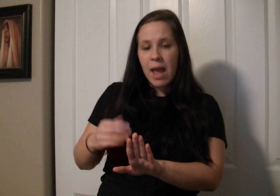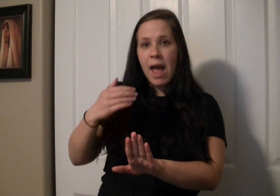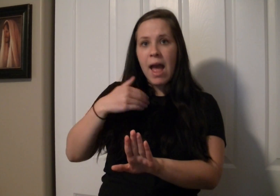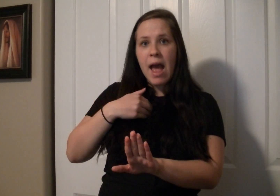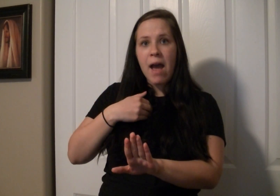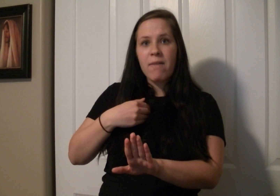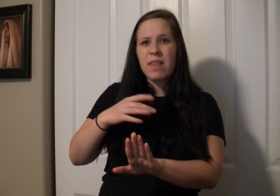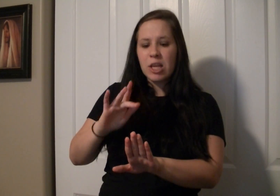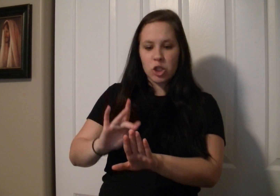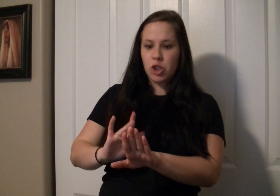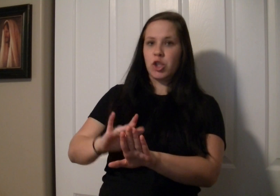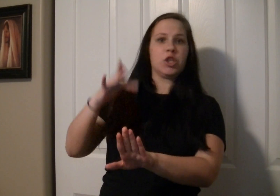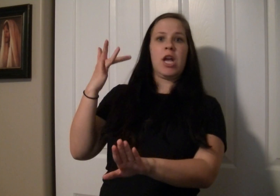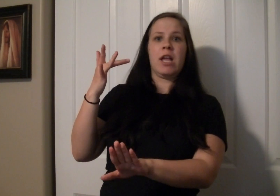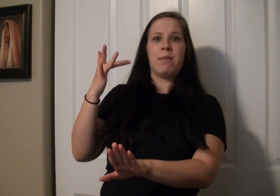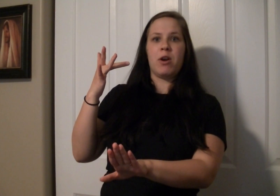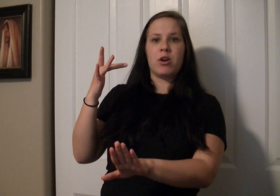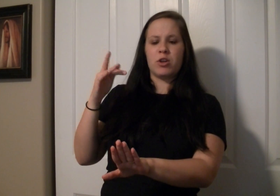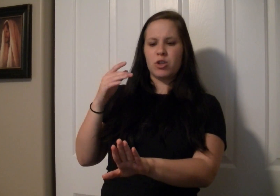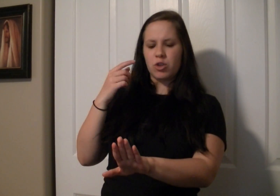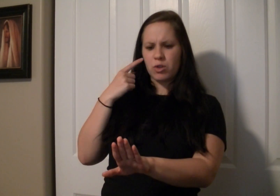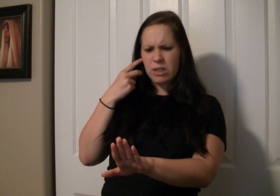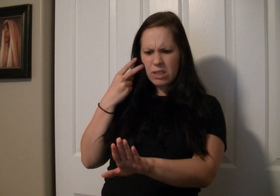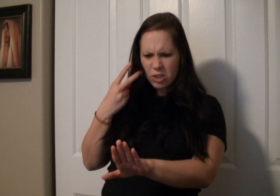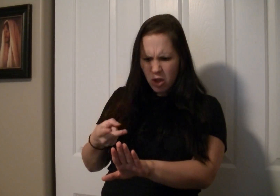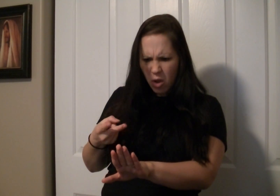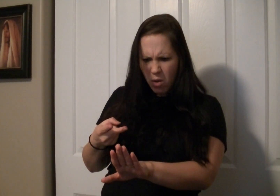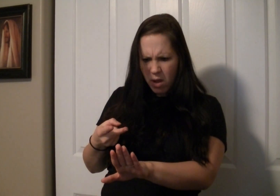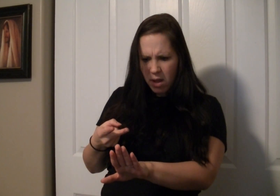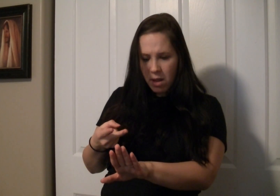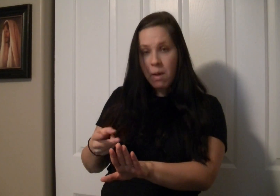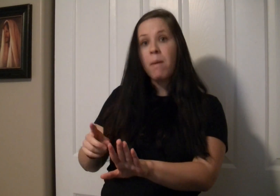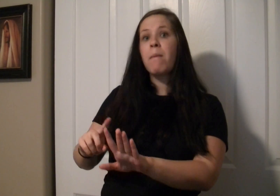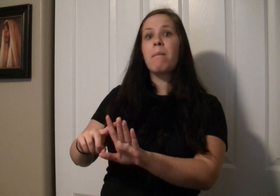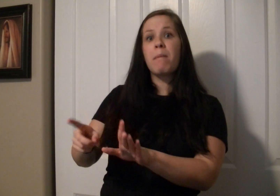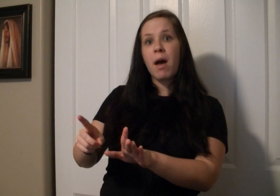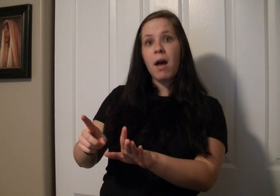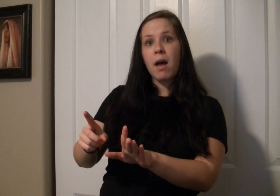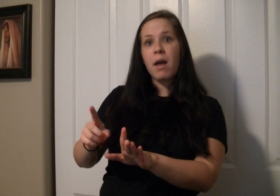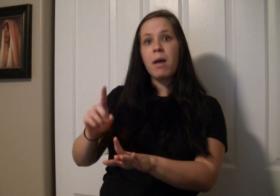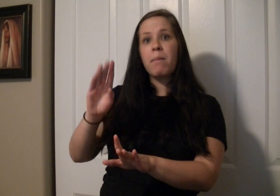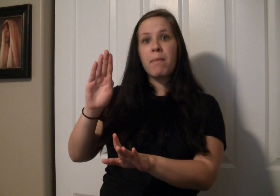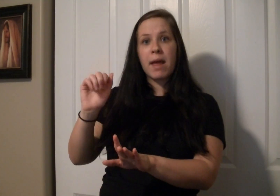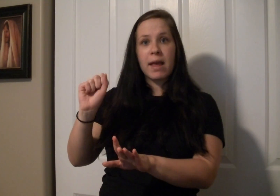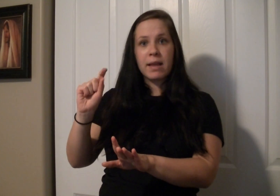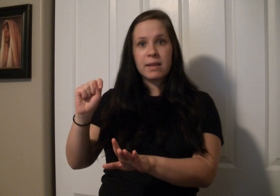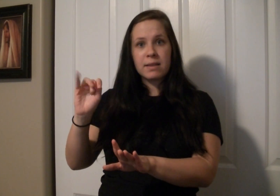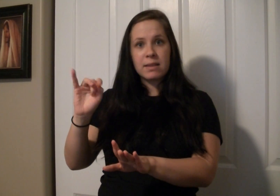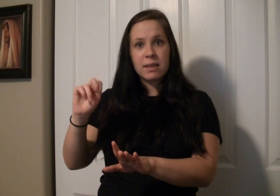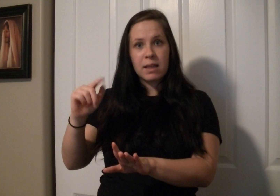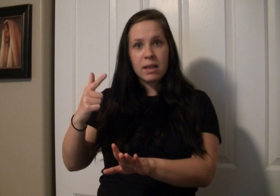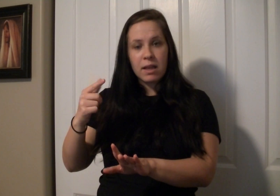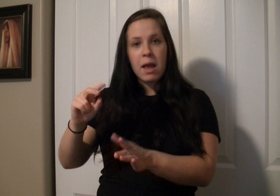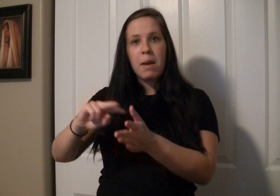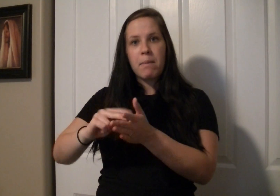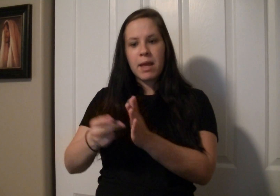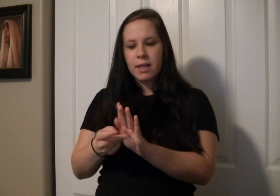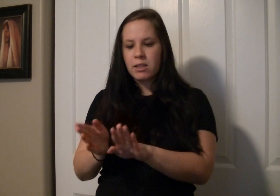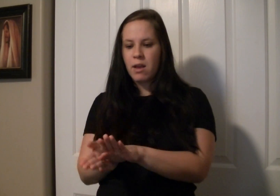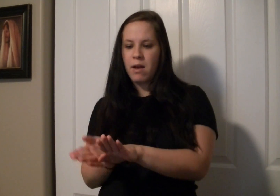of the zipper showing in the middle. But the key when you're basting is to be sure that the left and the right